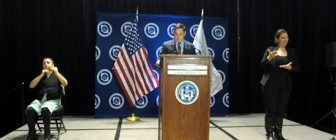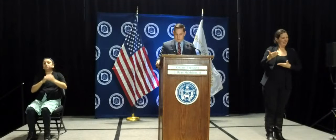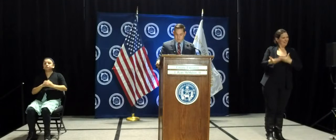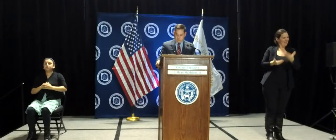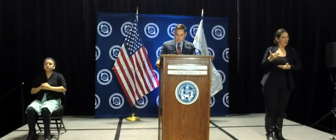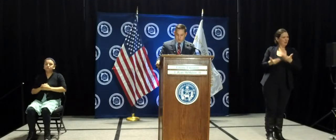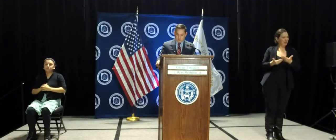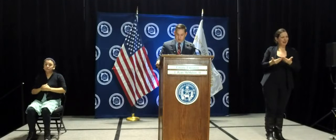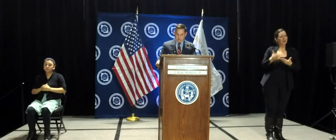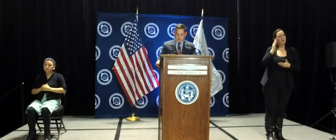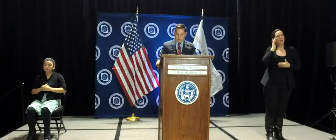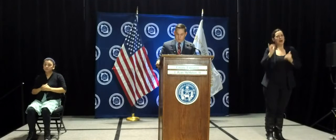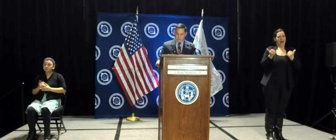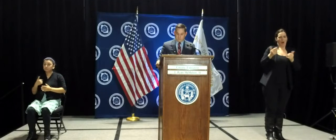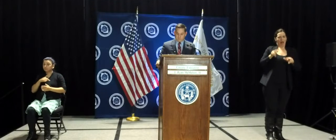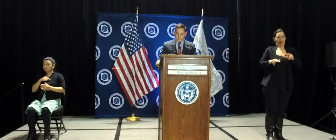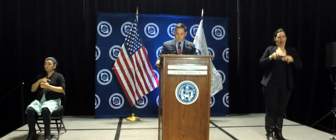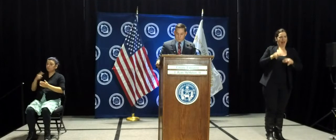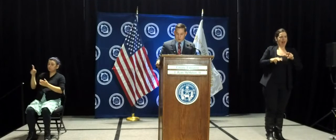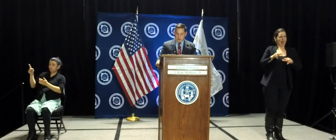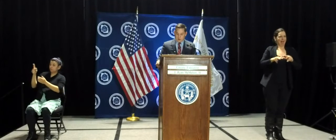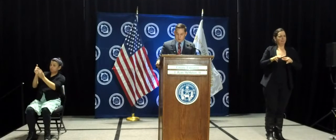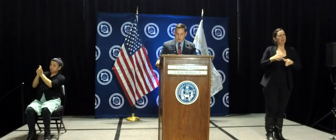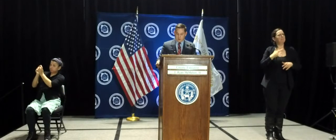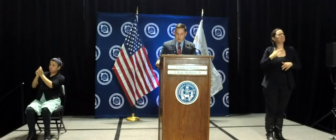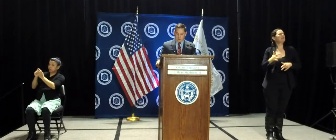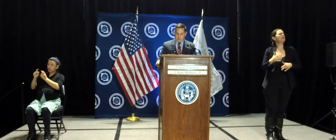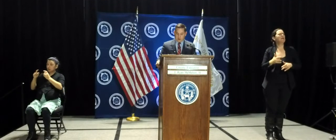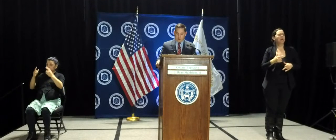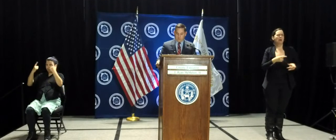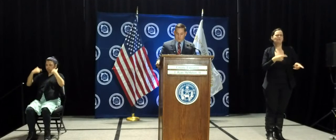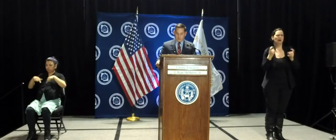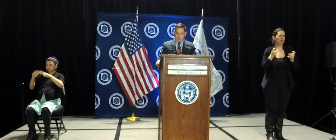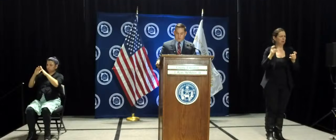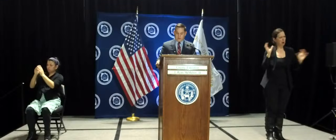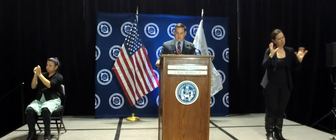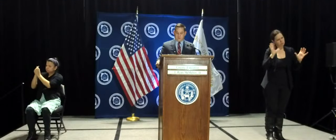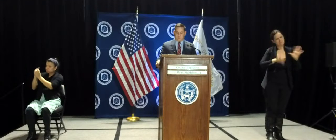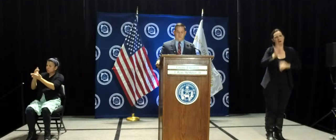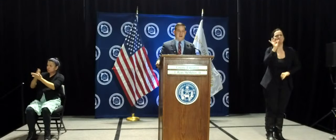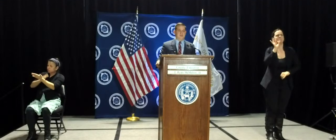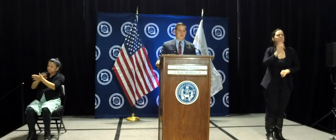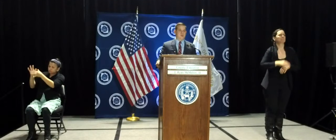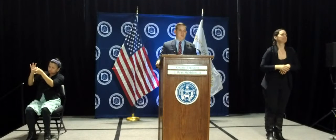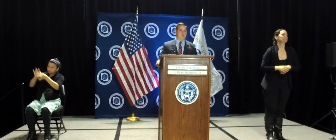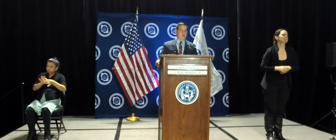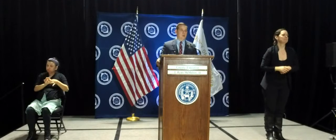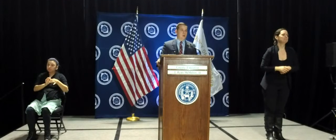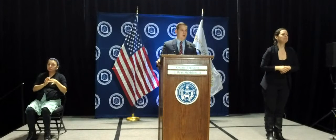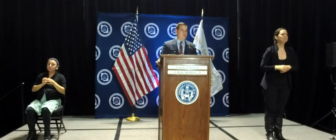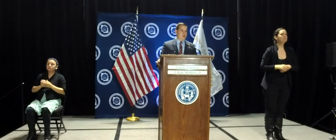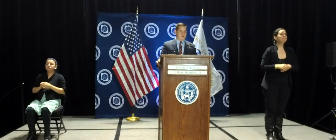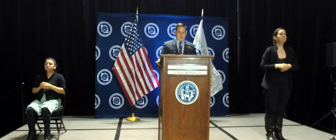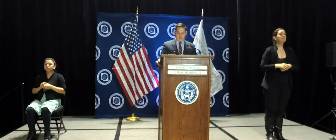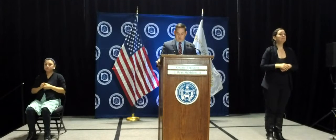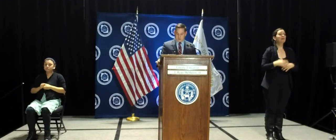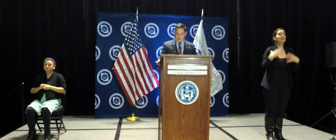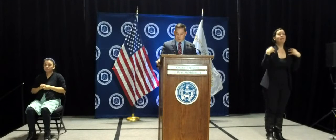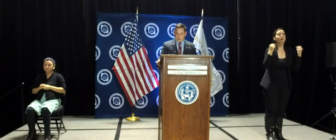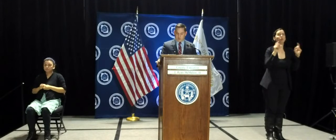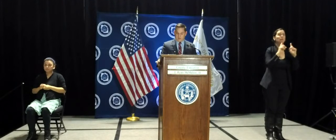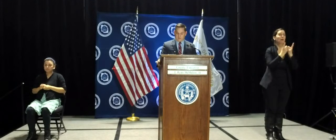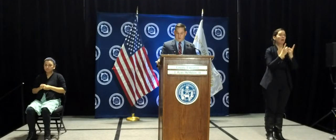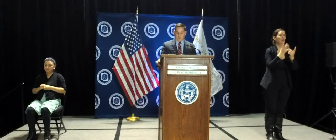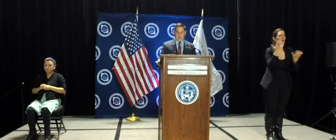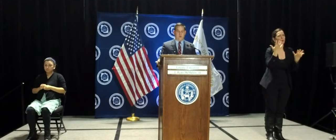health department and the emergency management department in my office related to the vaccination. The vaccination, there's